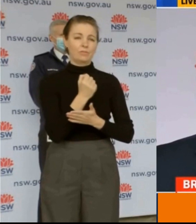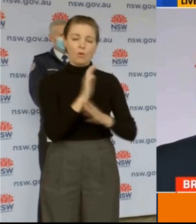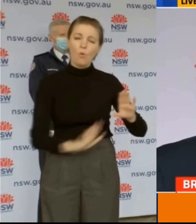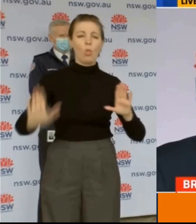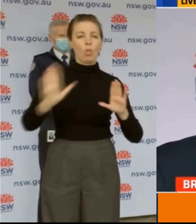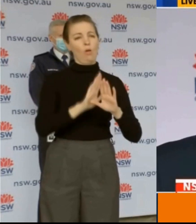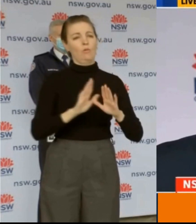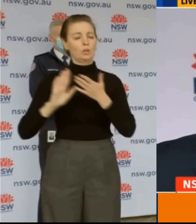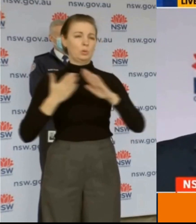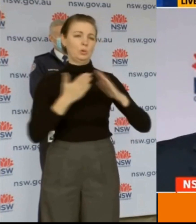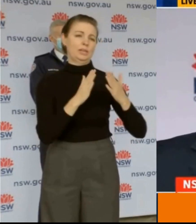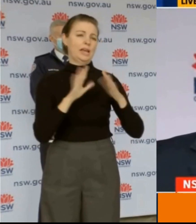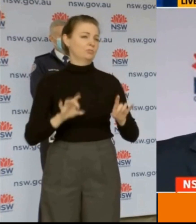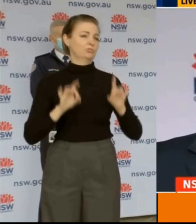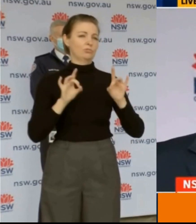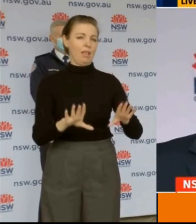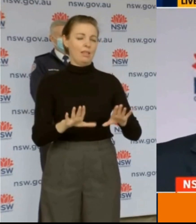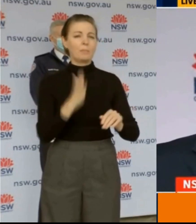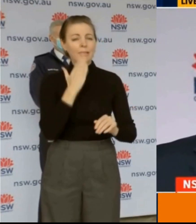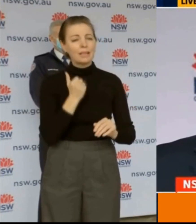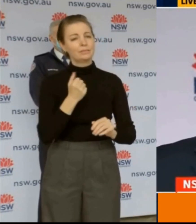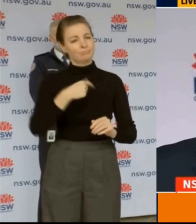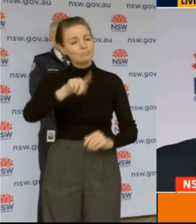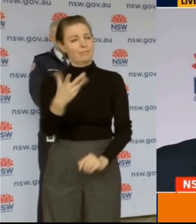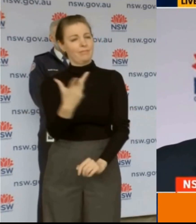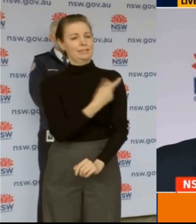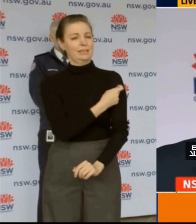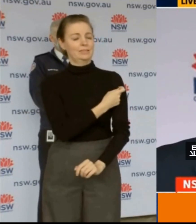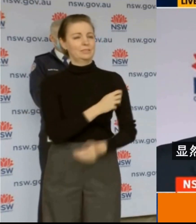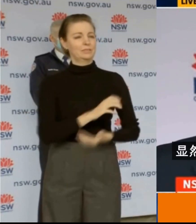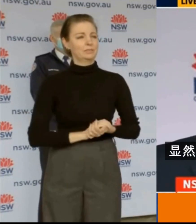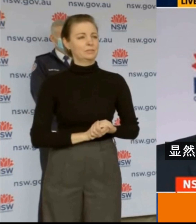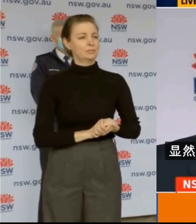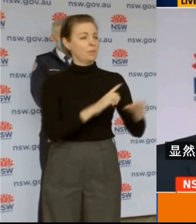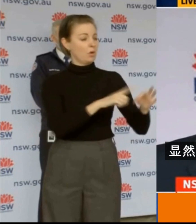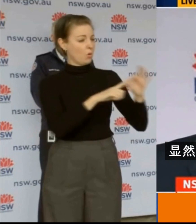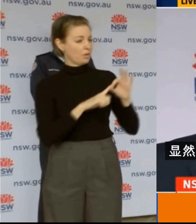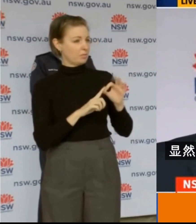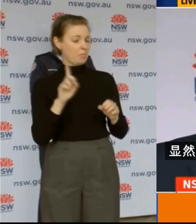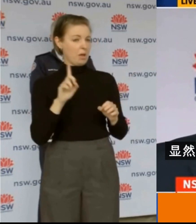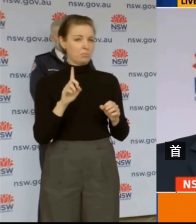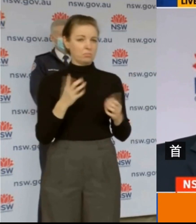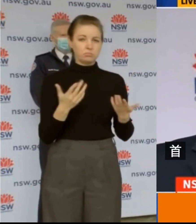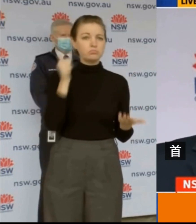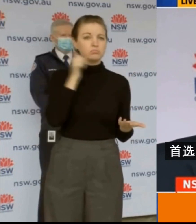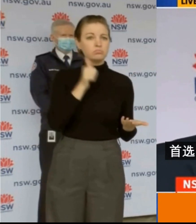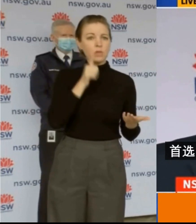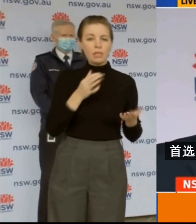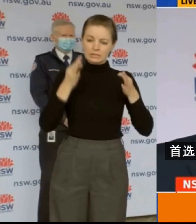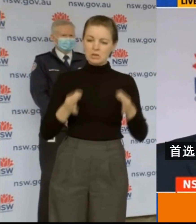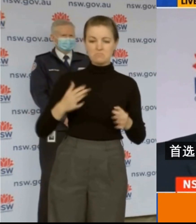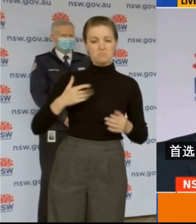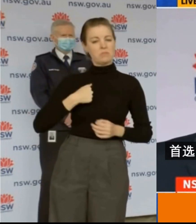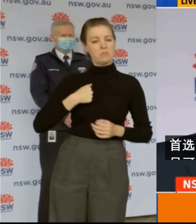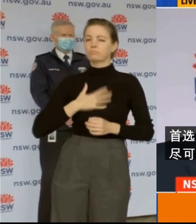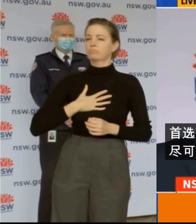the consequences if they don't? Oh, as the Premier said yesterday, that obviously is under review at the present time. The preferred position